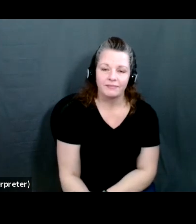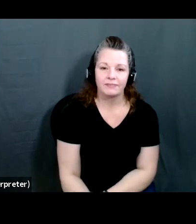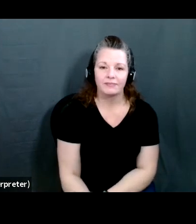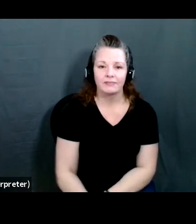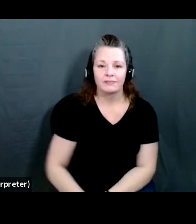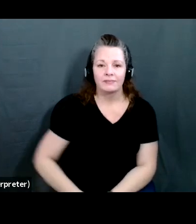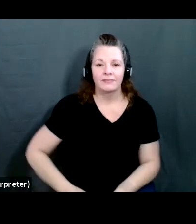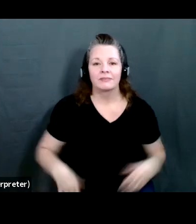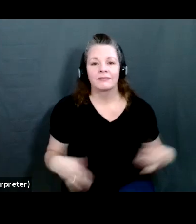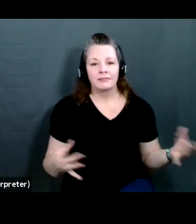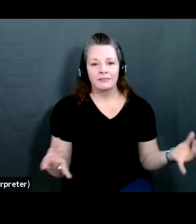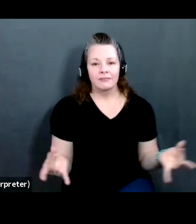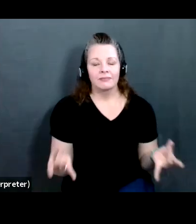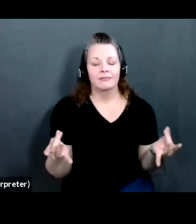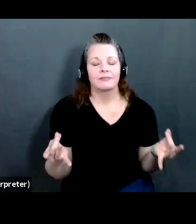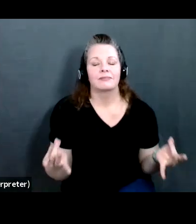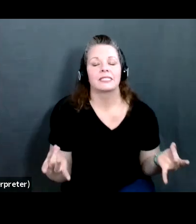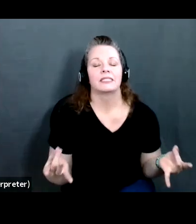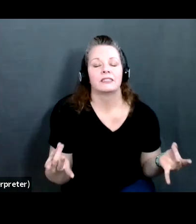Meditation on the worth of anything.